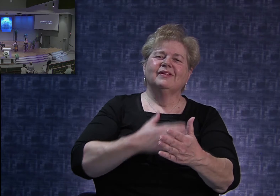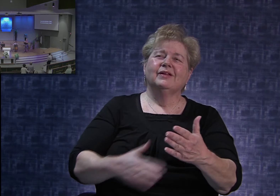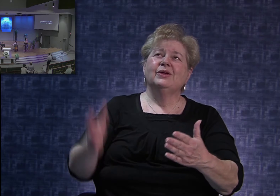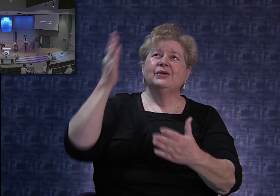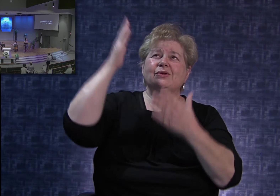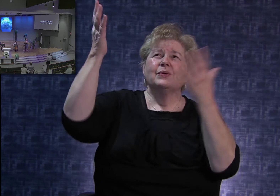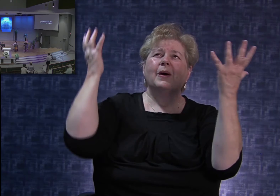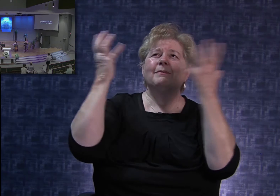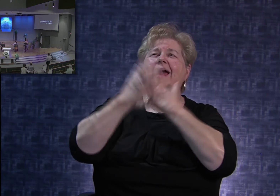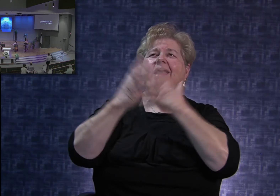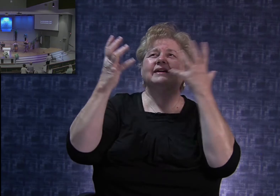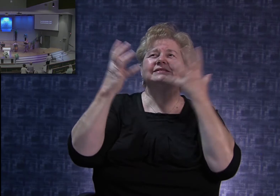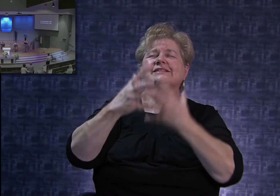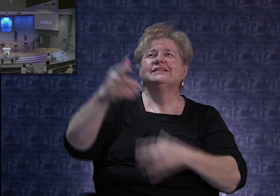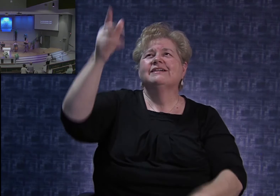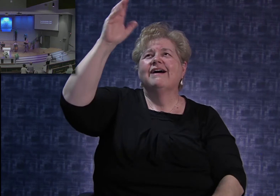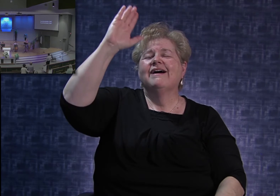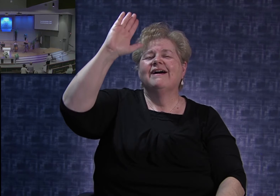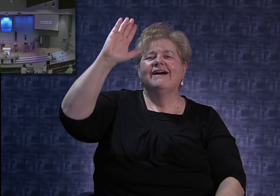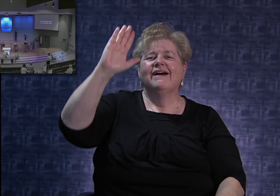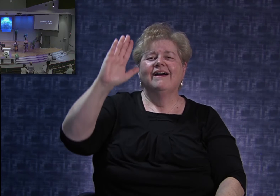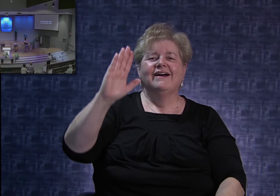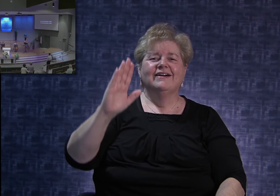God. You are amazing.